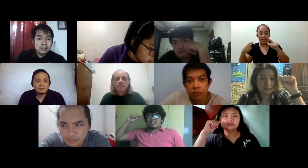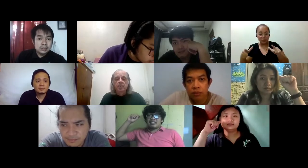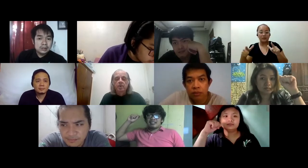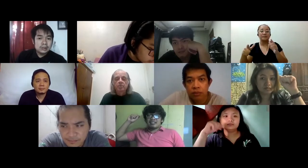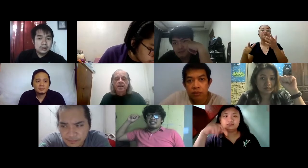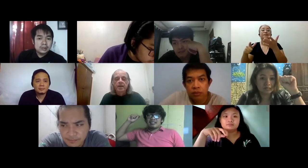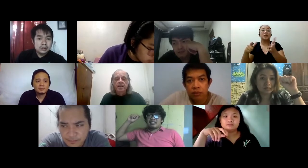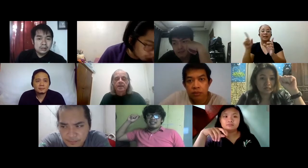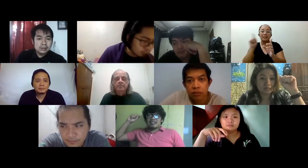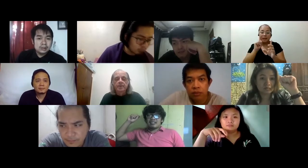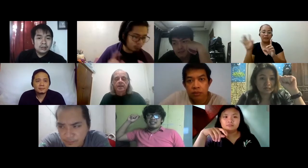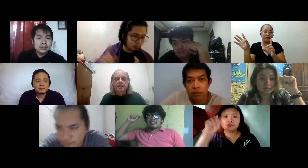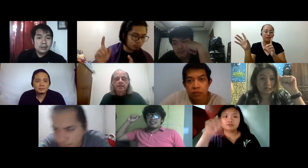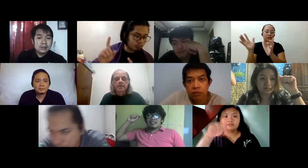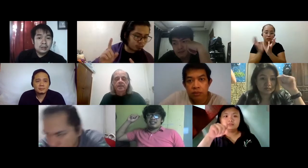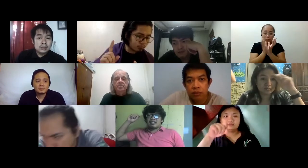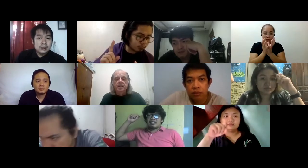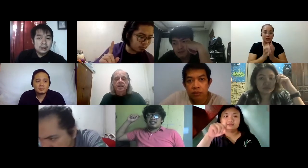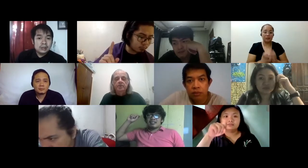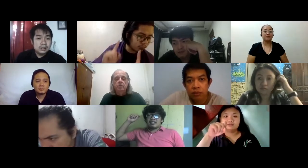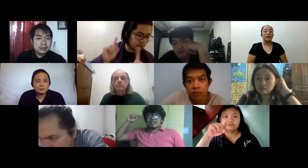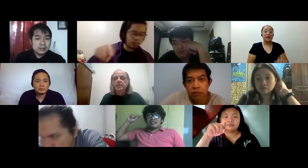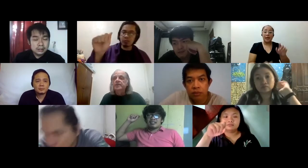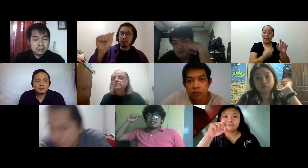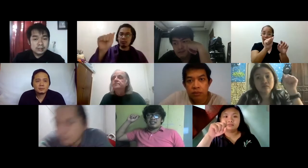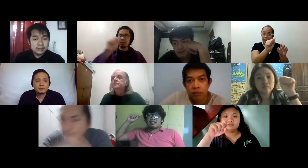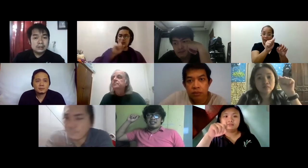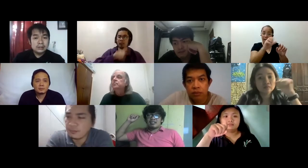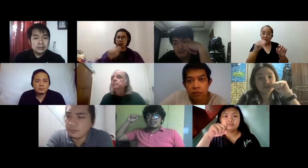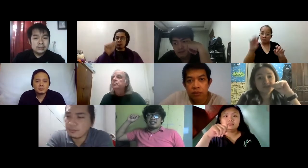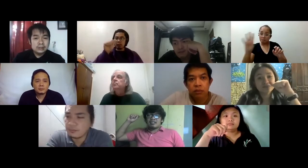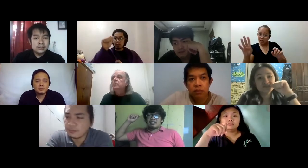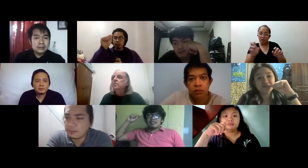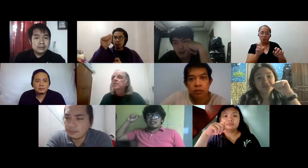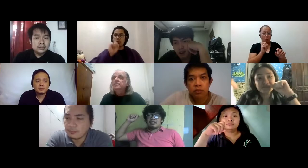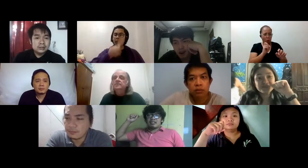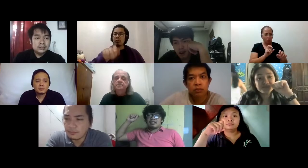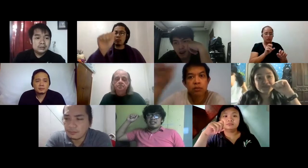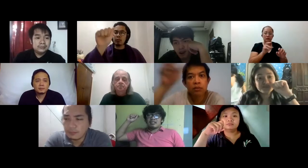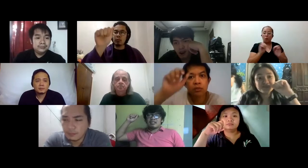community, both A and B, neither A nor B.